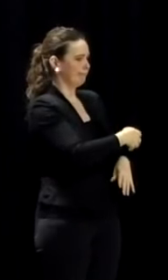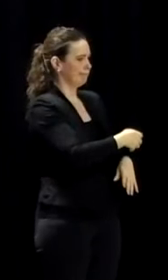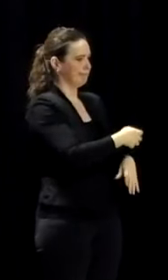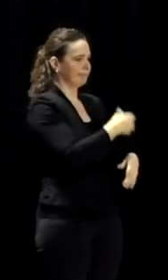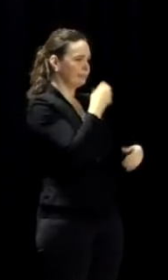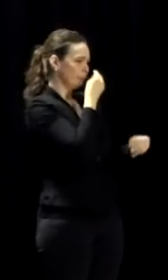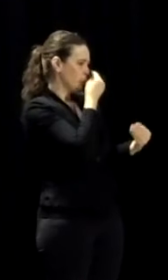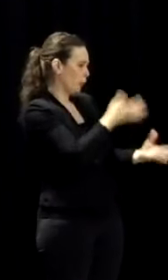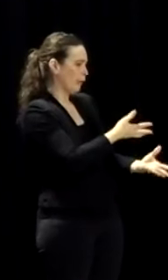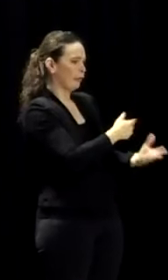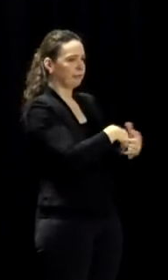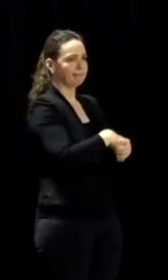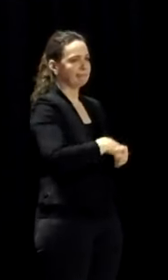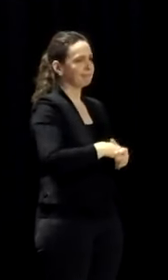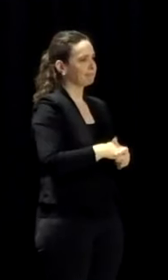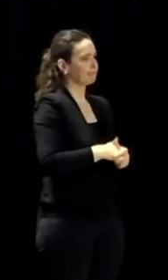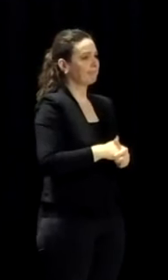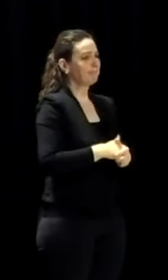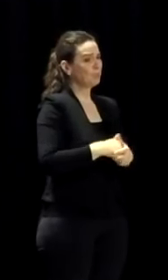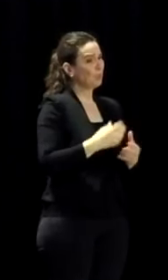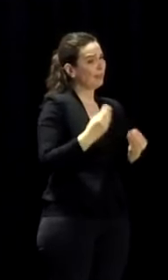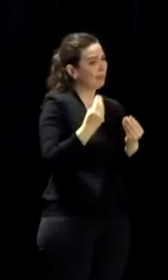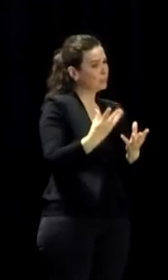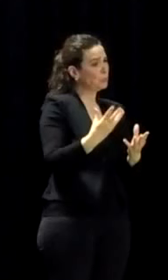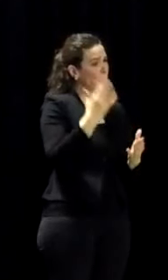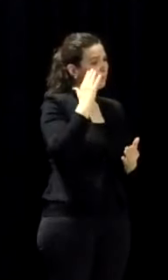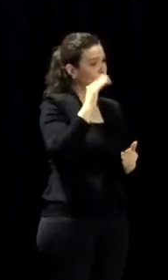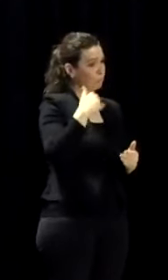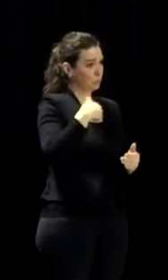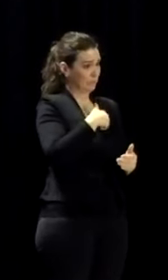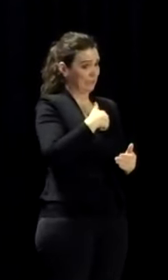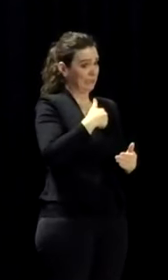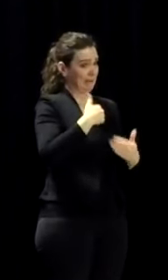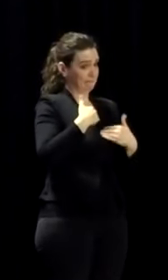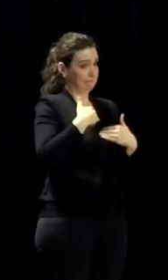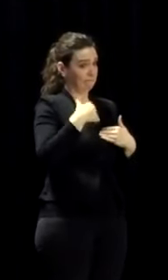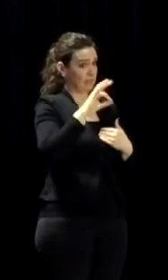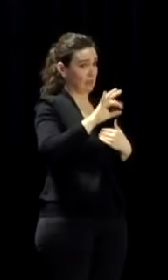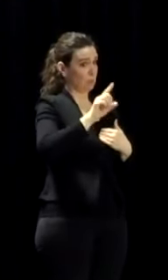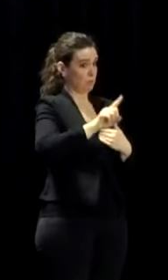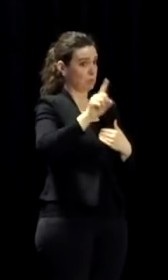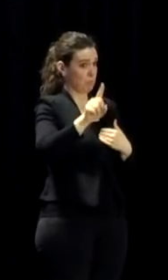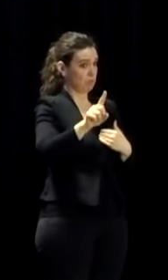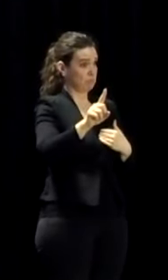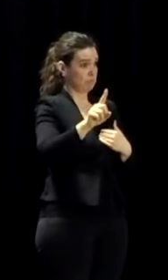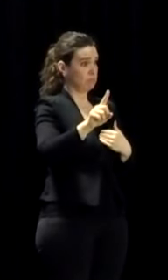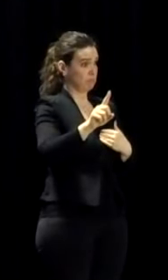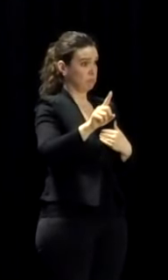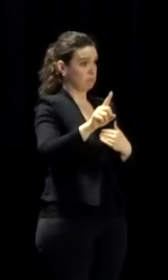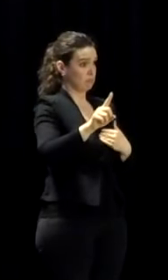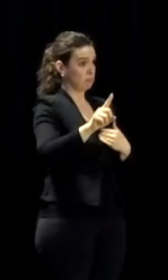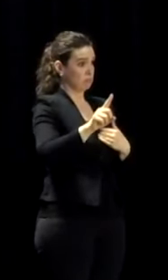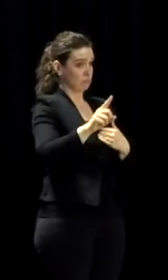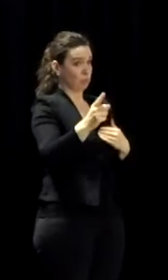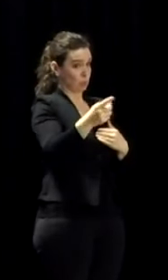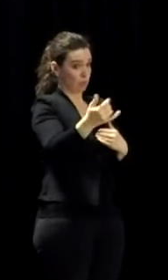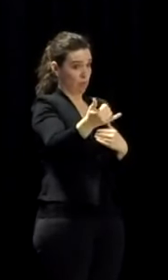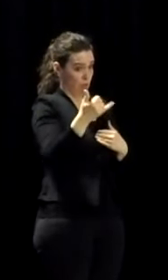every complaint that comes through 911. We'll service that call, and we will do what we feel in